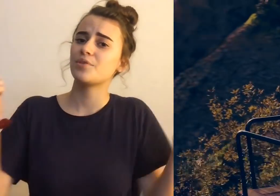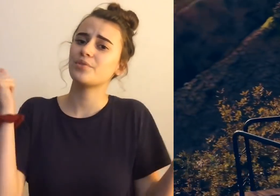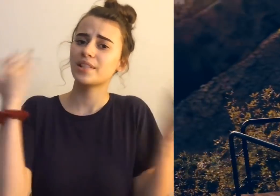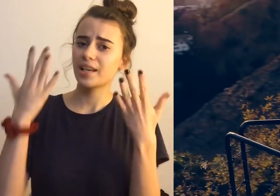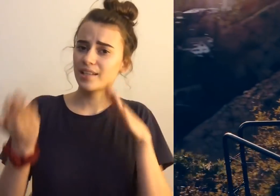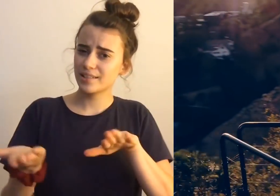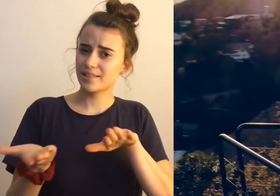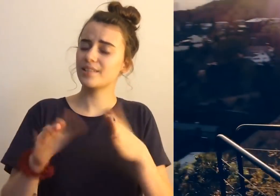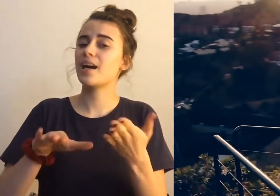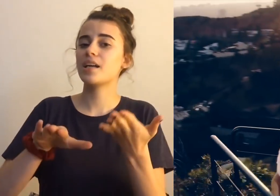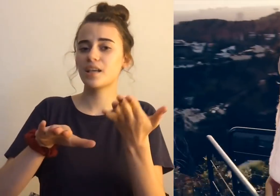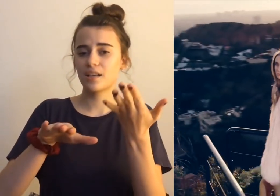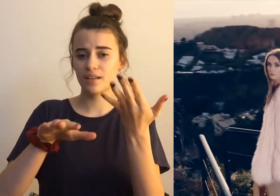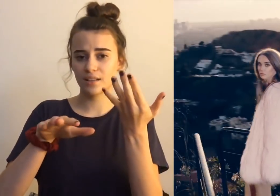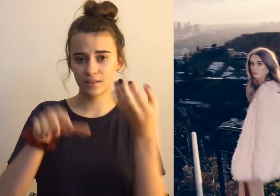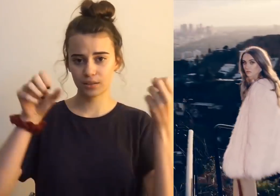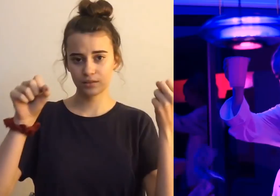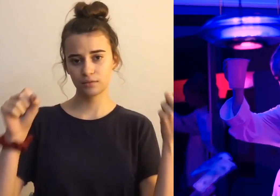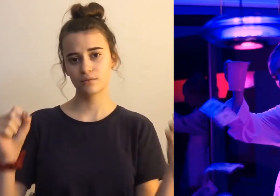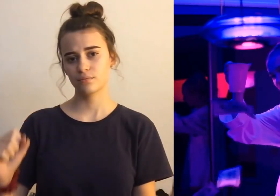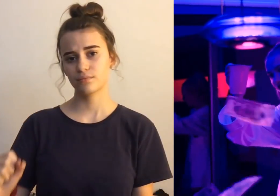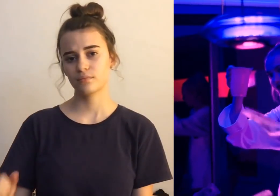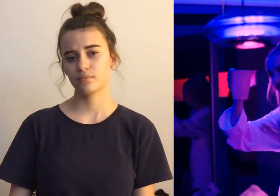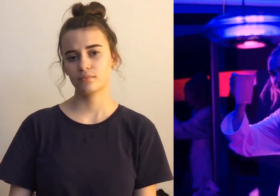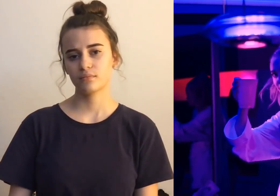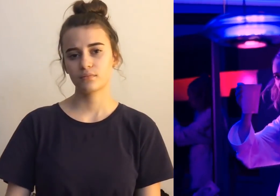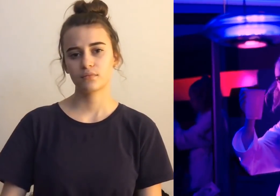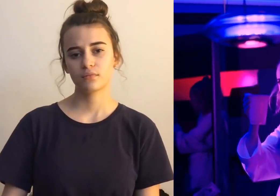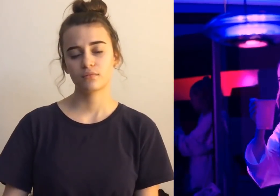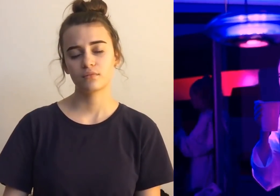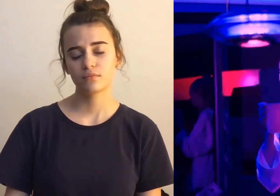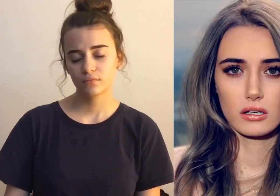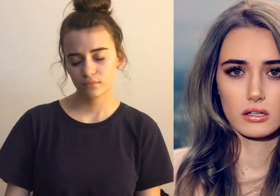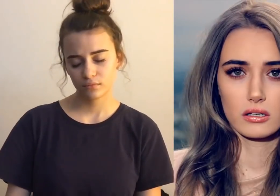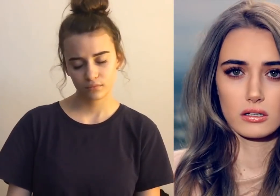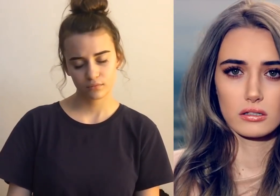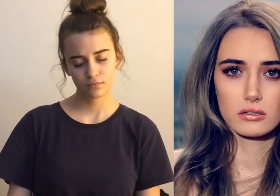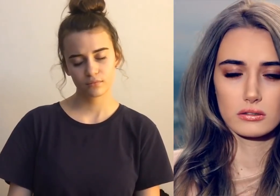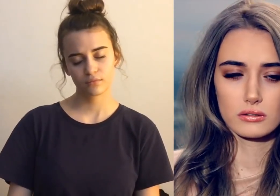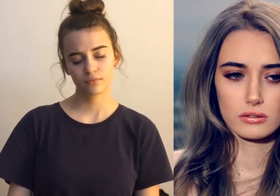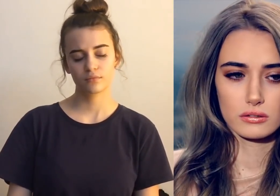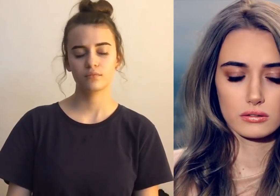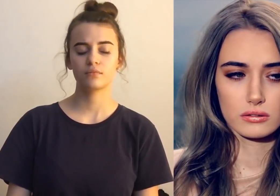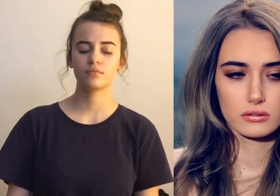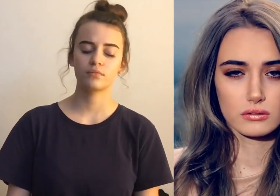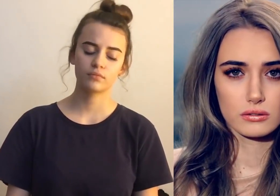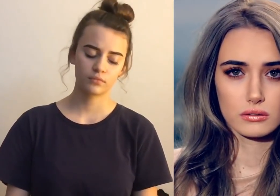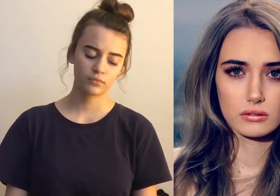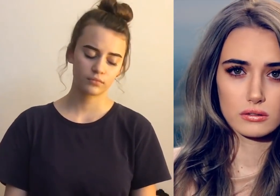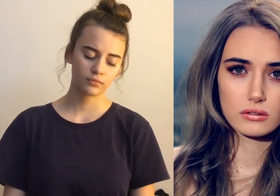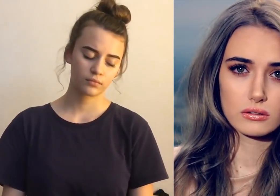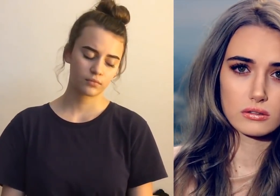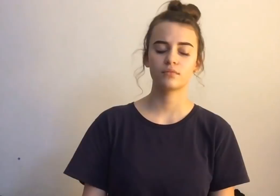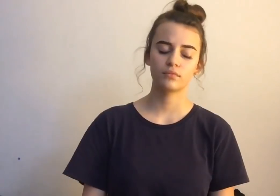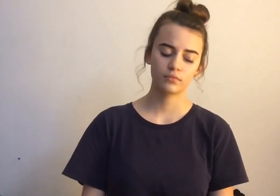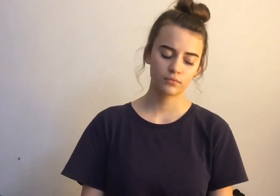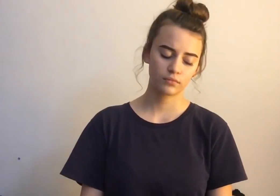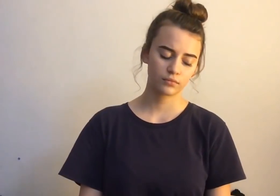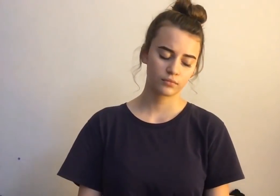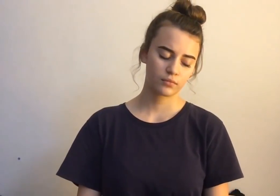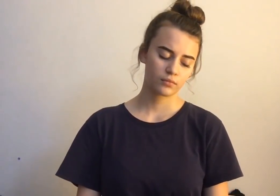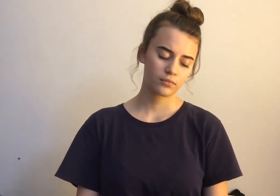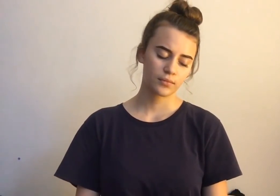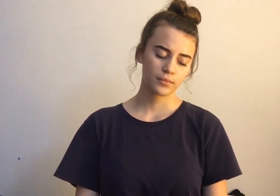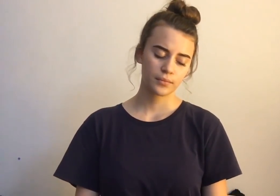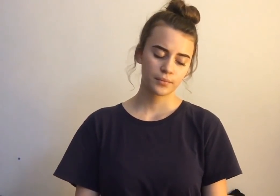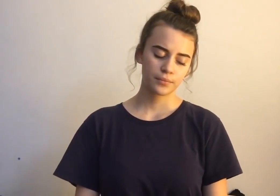but I'm too scared to die. Millions later congregating next to the refrigerator. Some girls talking about a